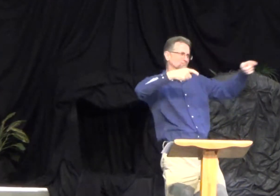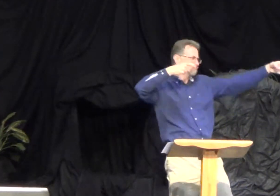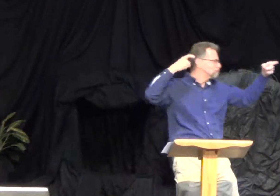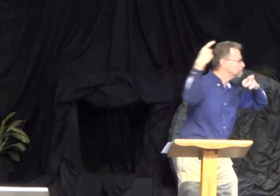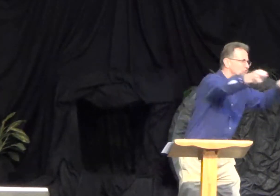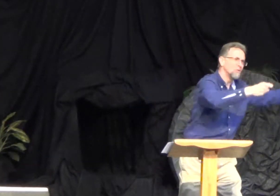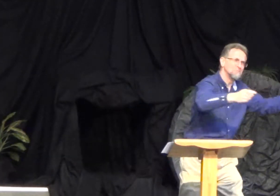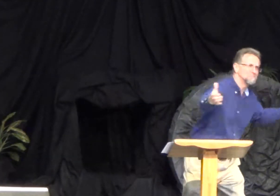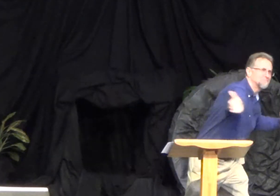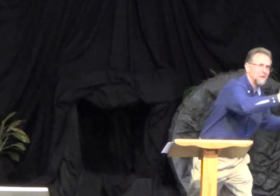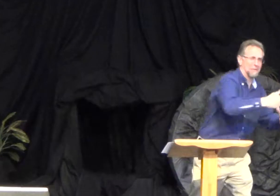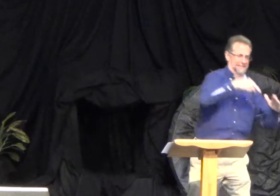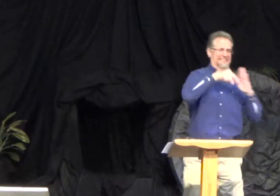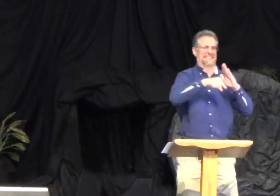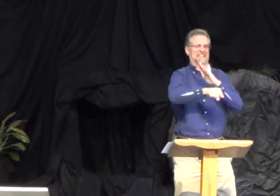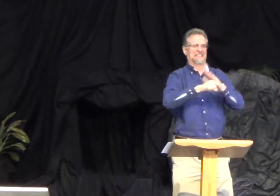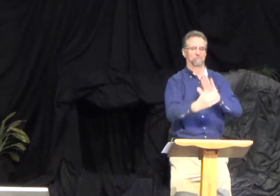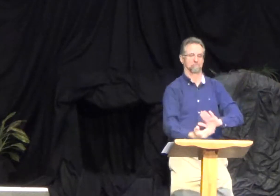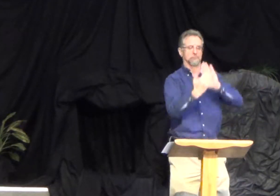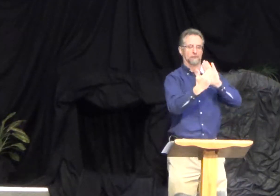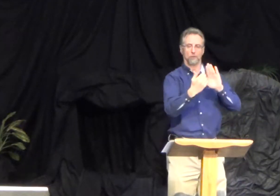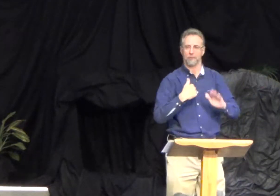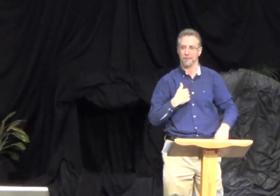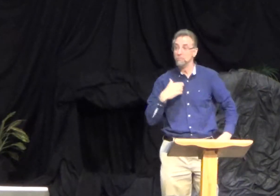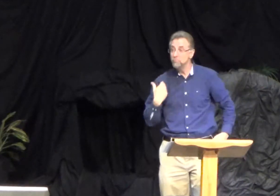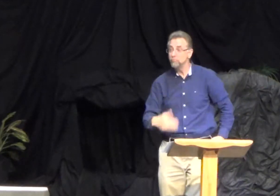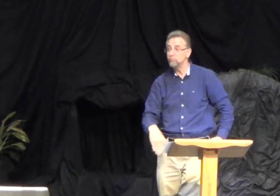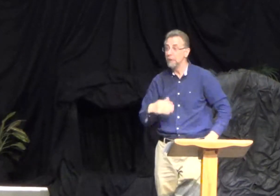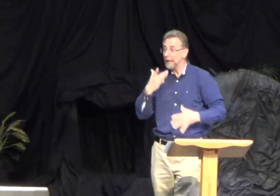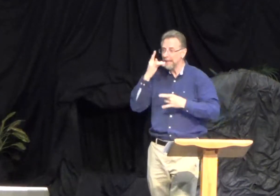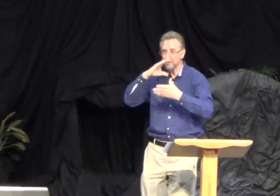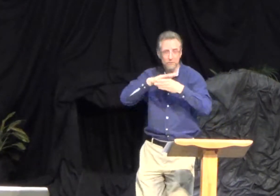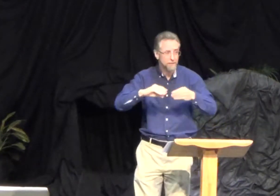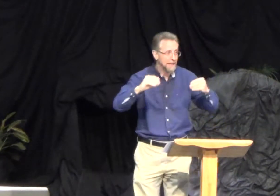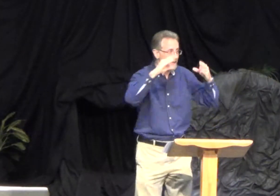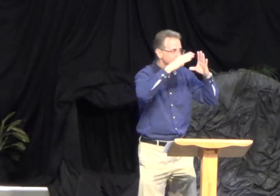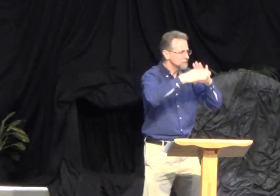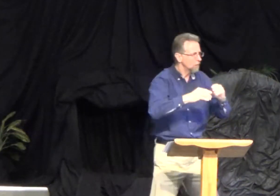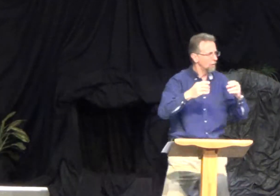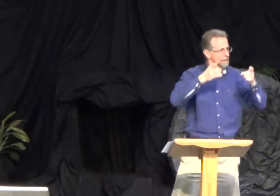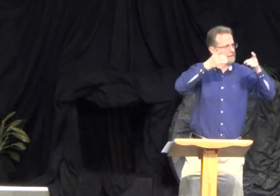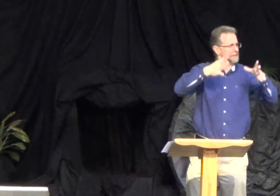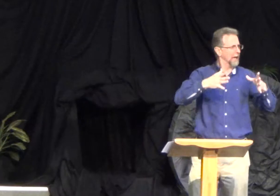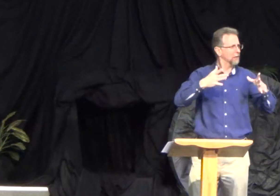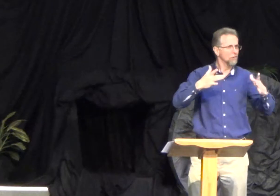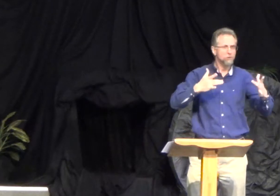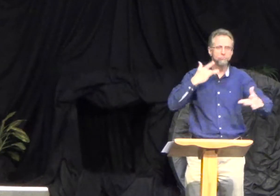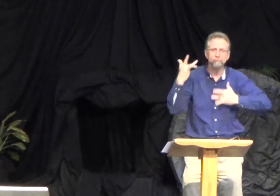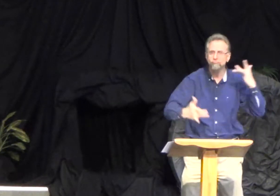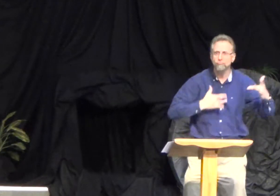bring them here. Those who do not want me to reign over them and slay them before him. And so